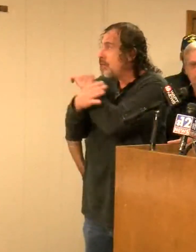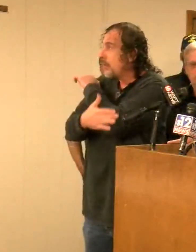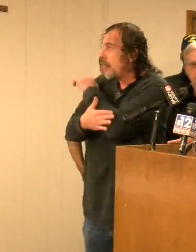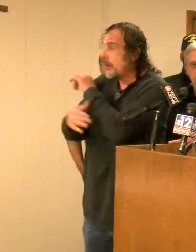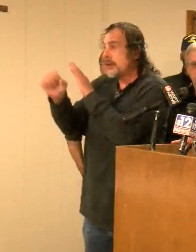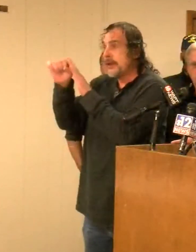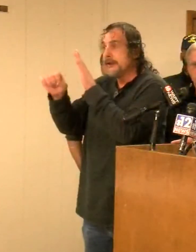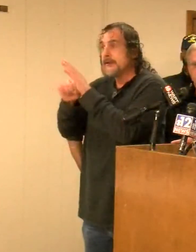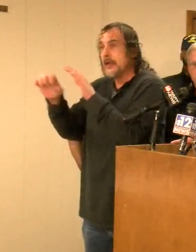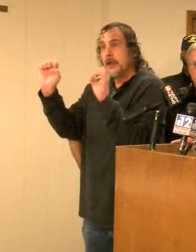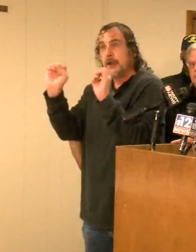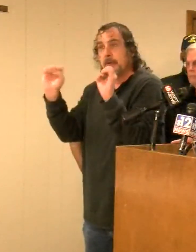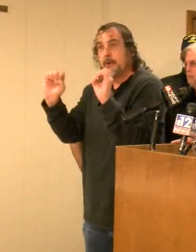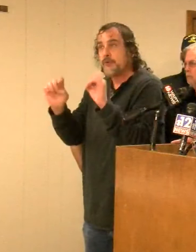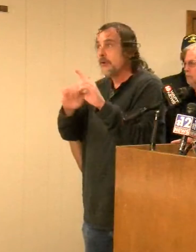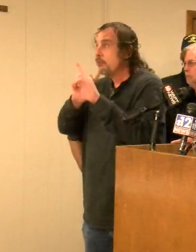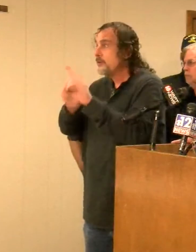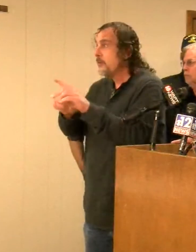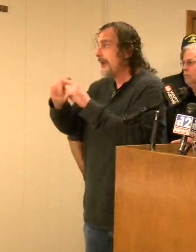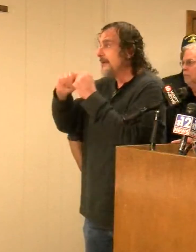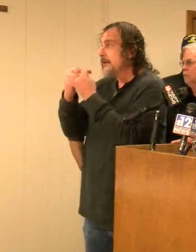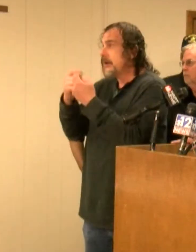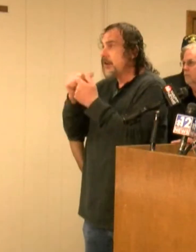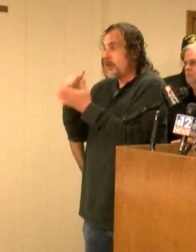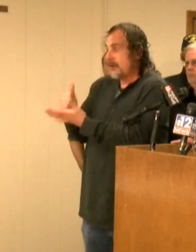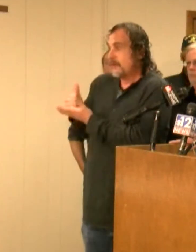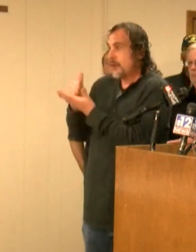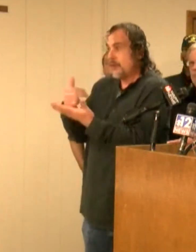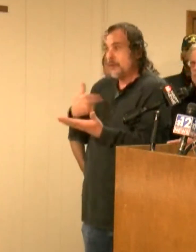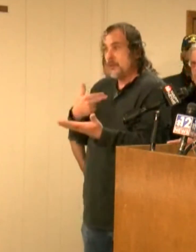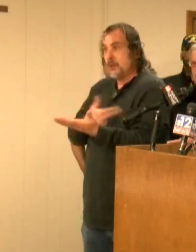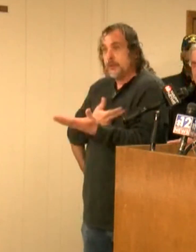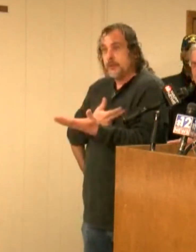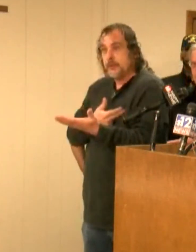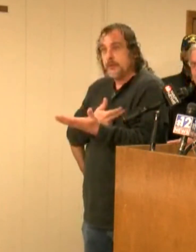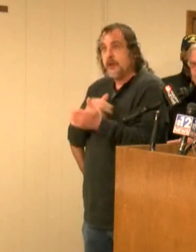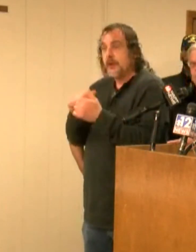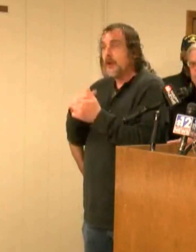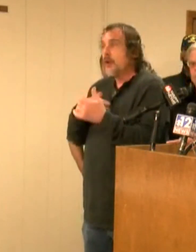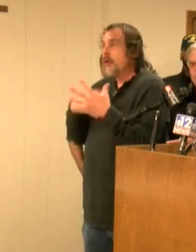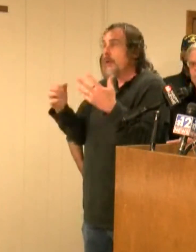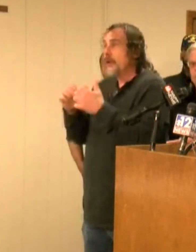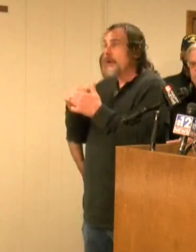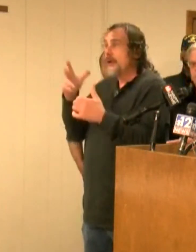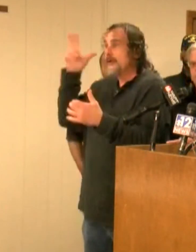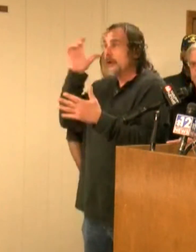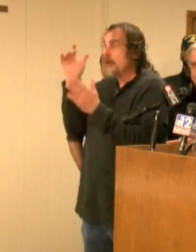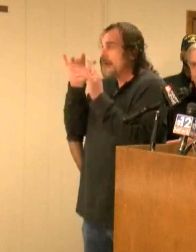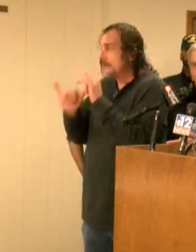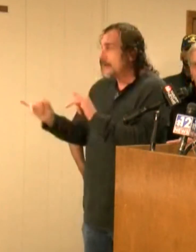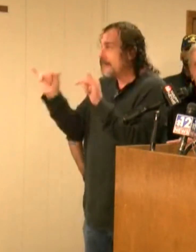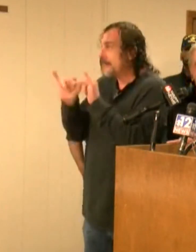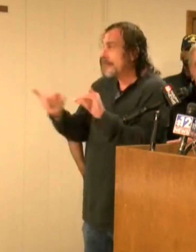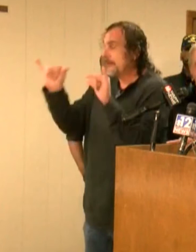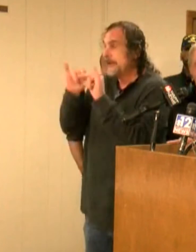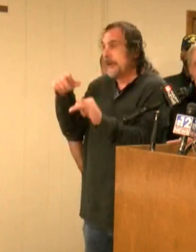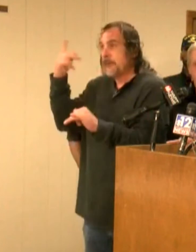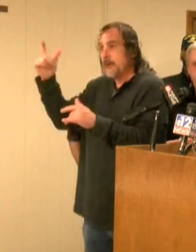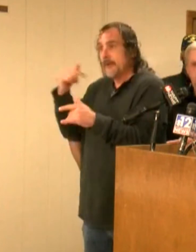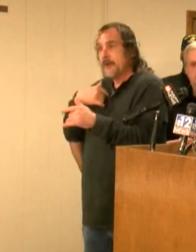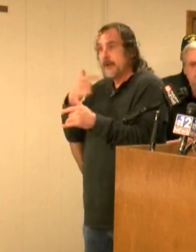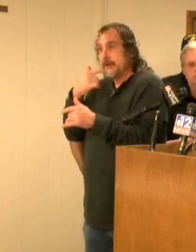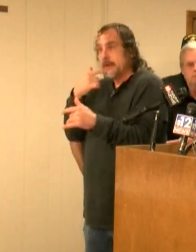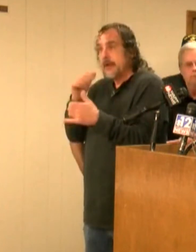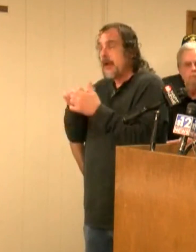emergency response teams that have helped us through this circumstance. At the risk of sounding like a broken record, I will just